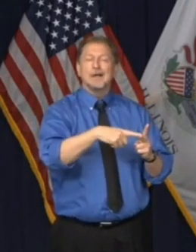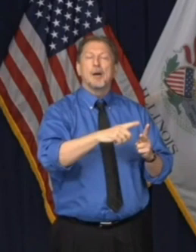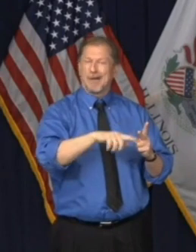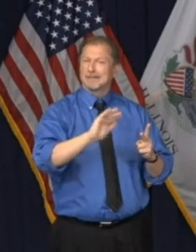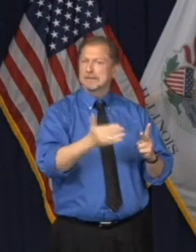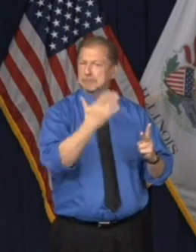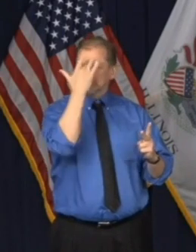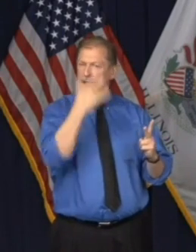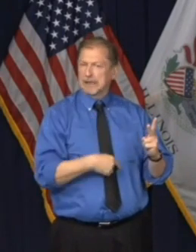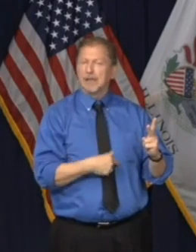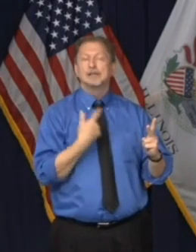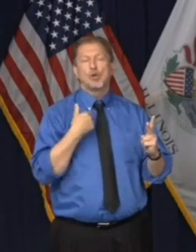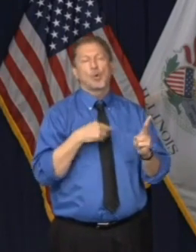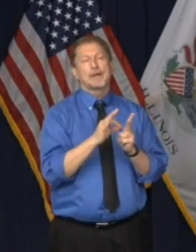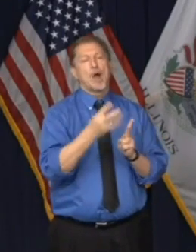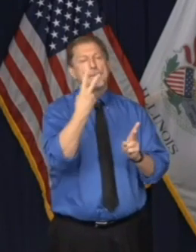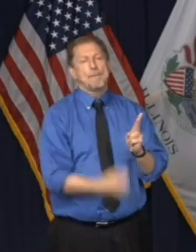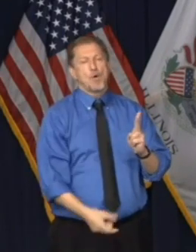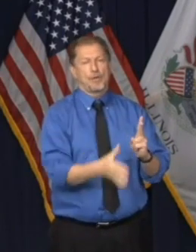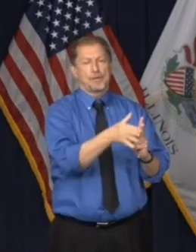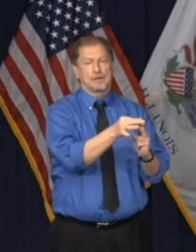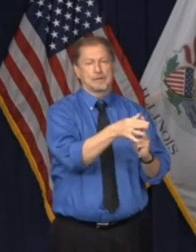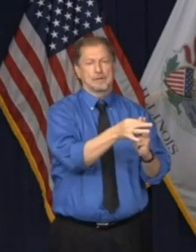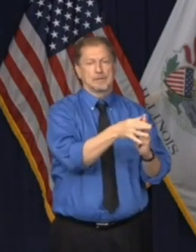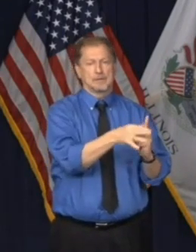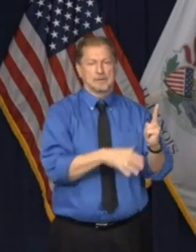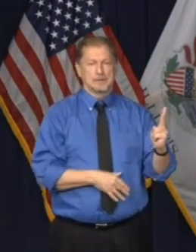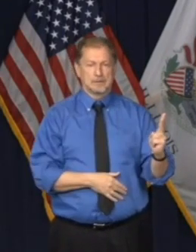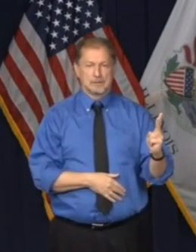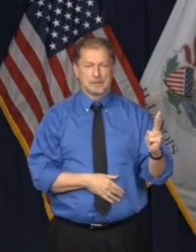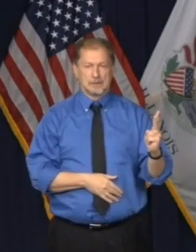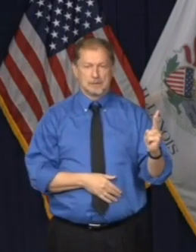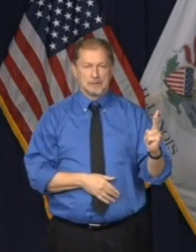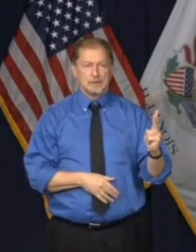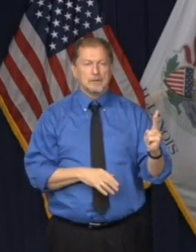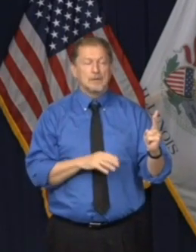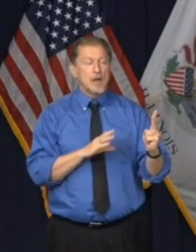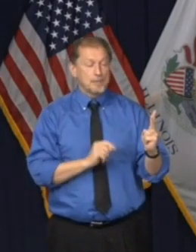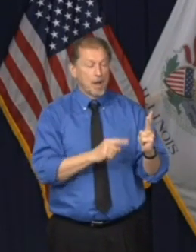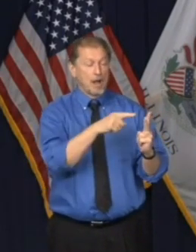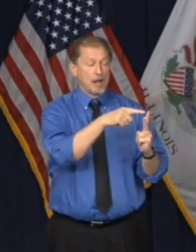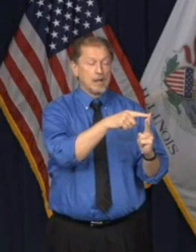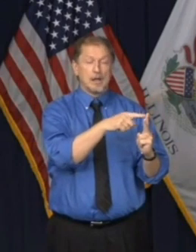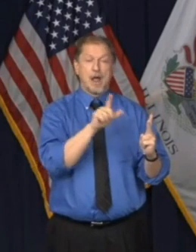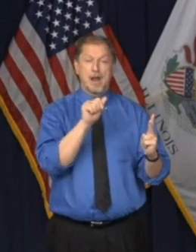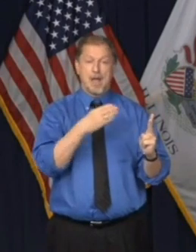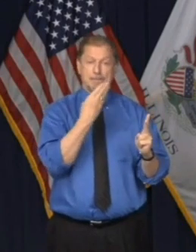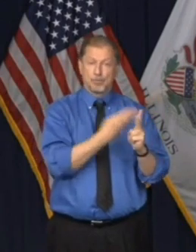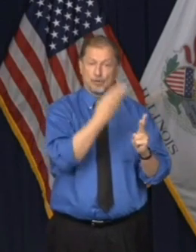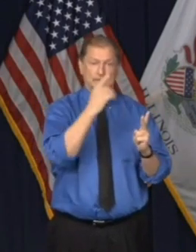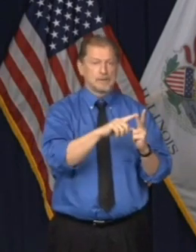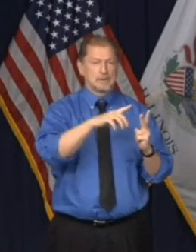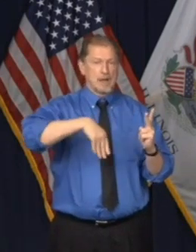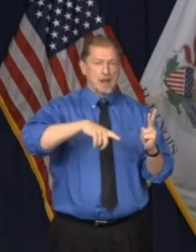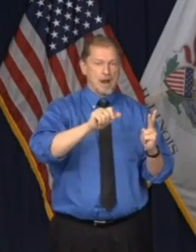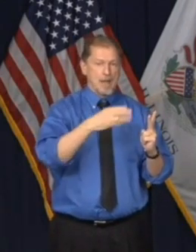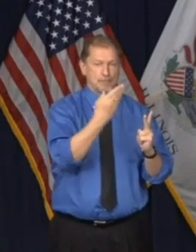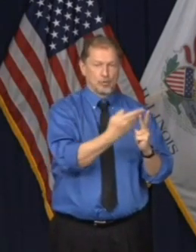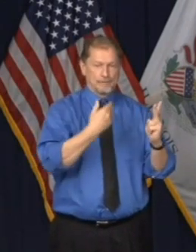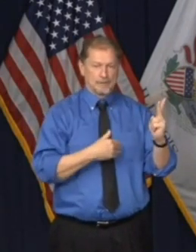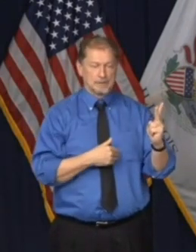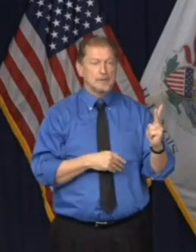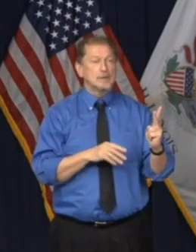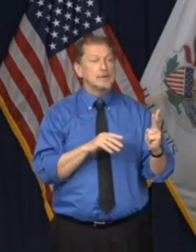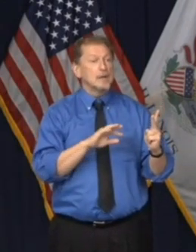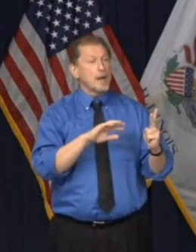our outbreak status, but there would never have been a laboratory confirmation. So does that answer your question? All right, so the numbers